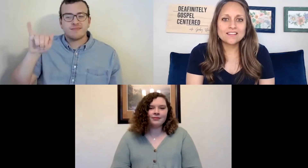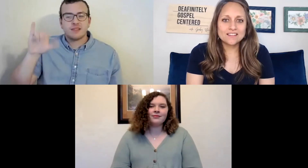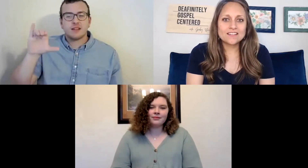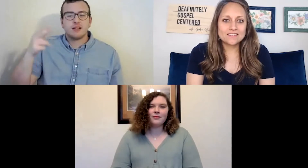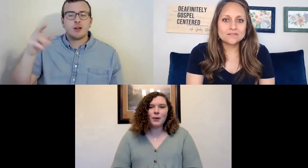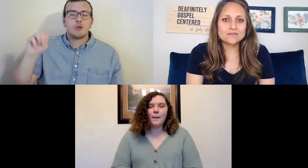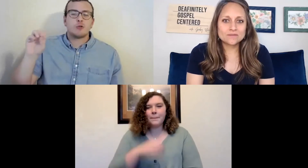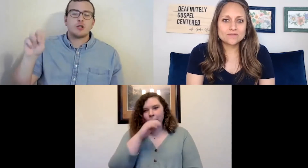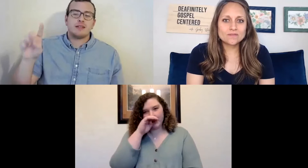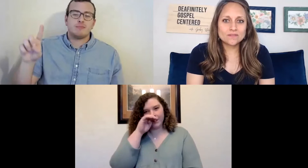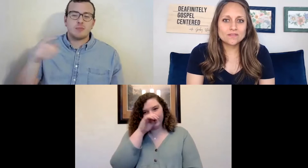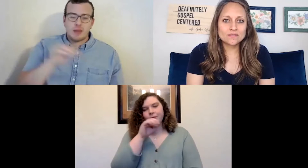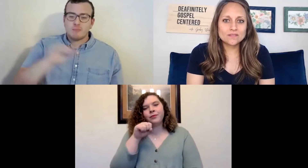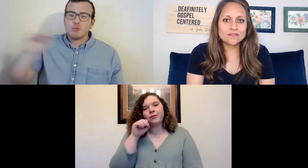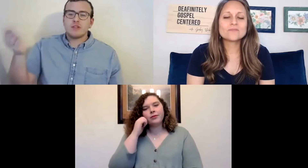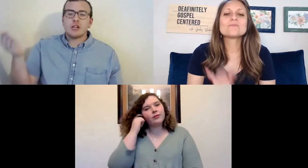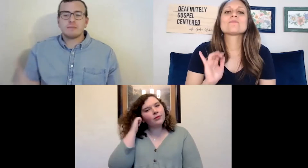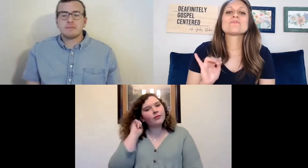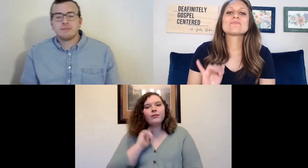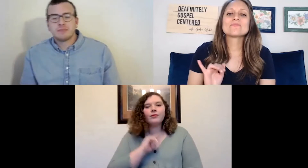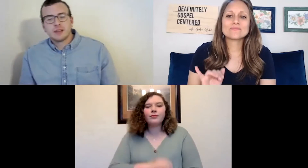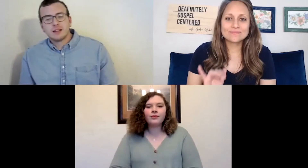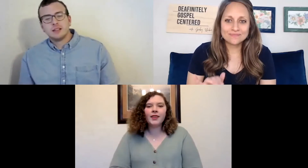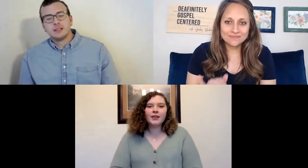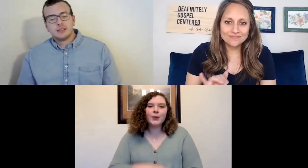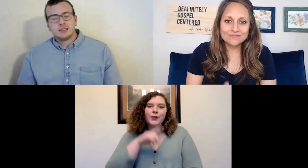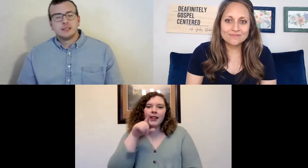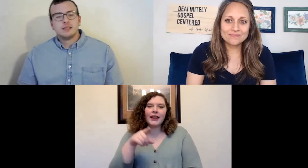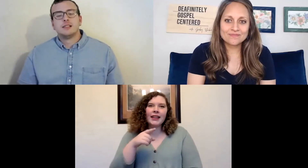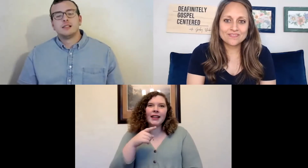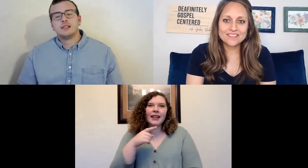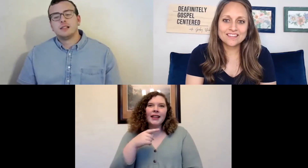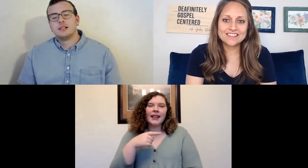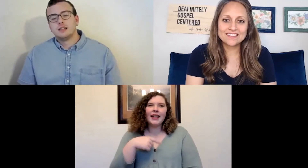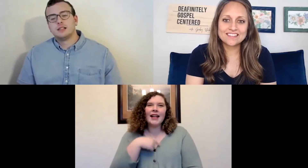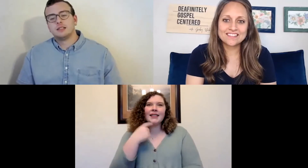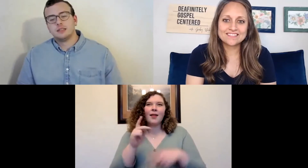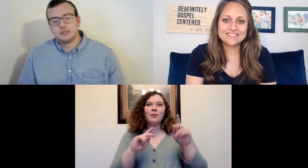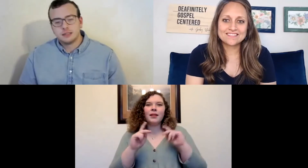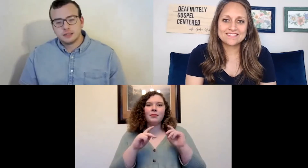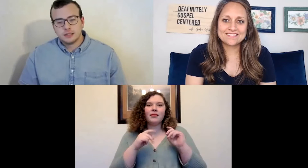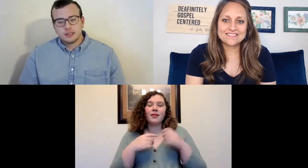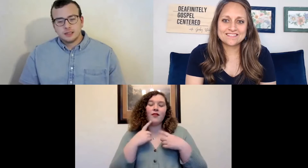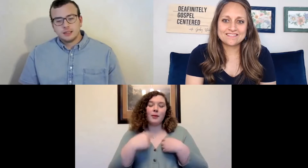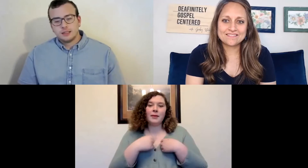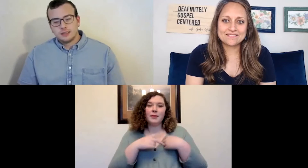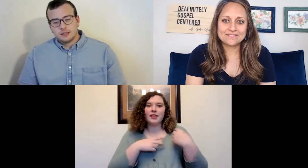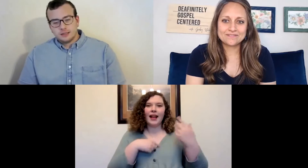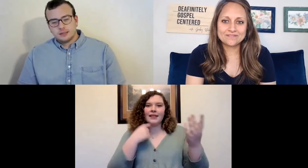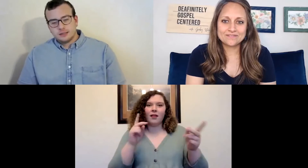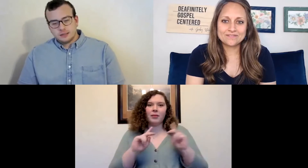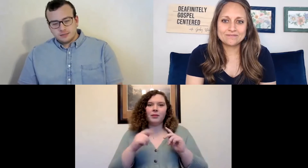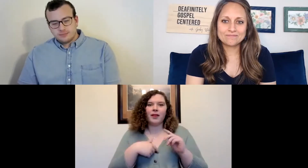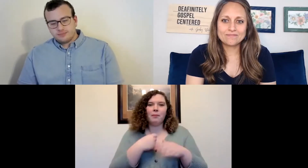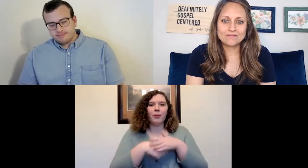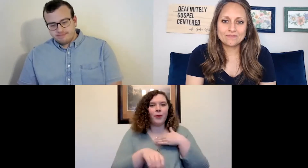Baptist church in Richmond. Okay. Right? So he moved out that way. Yeah, so really, I